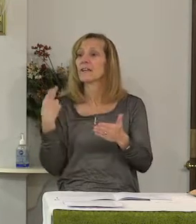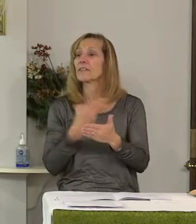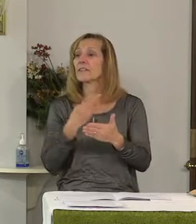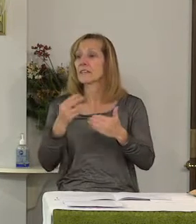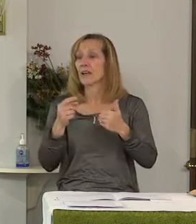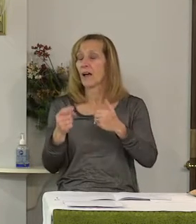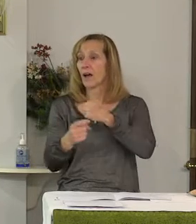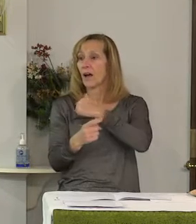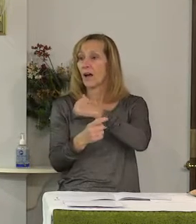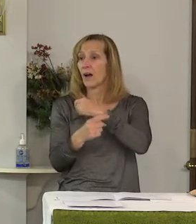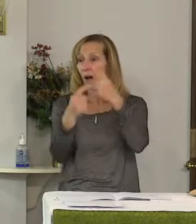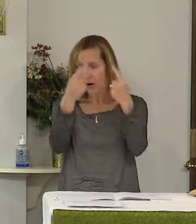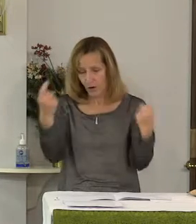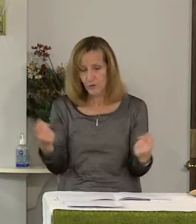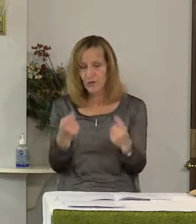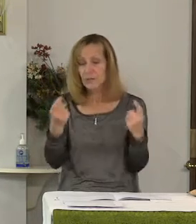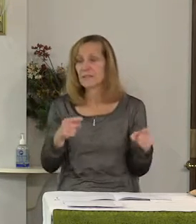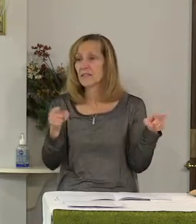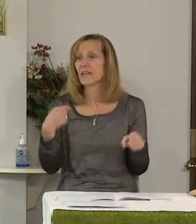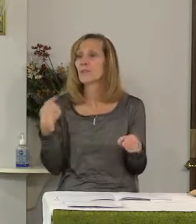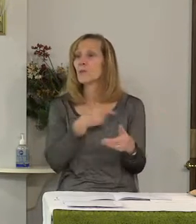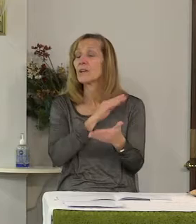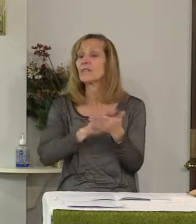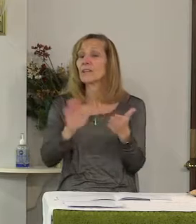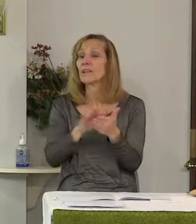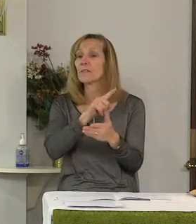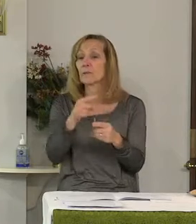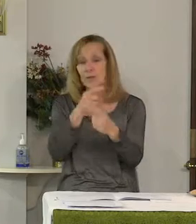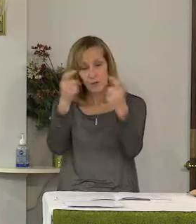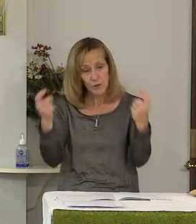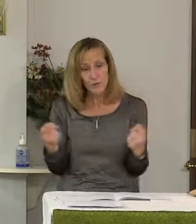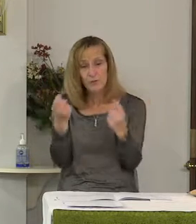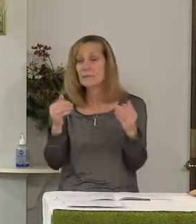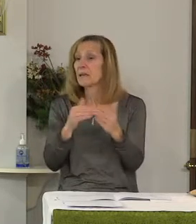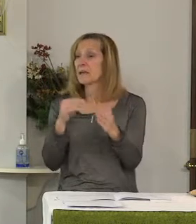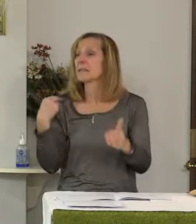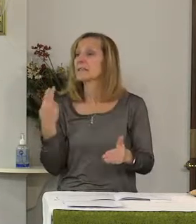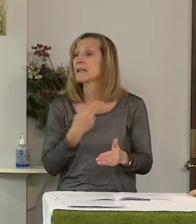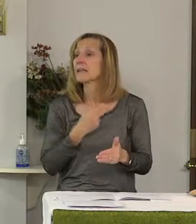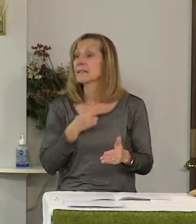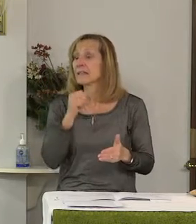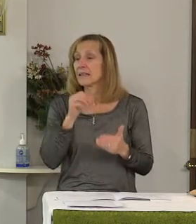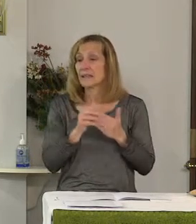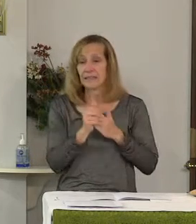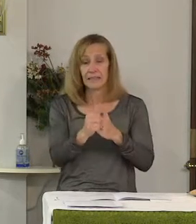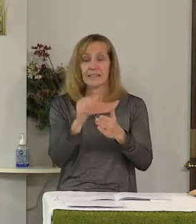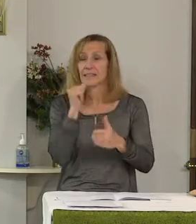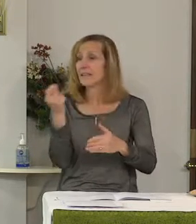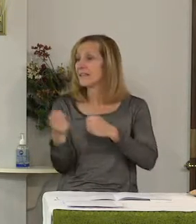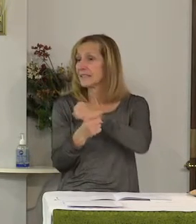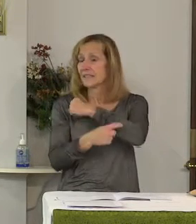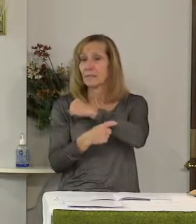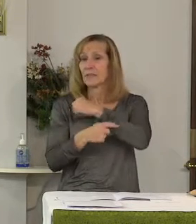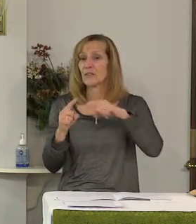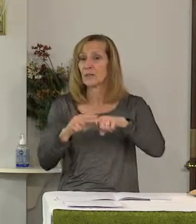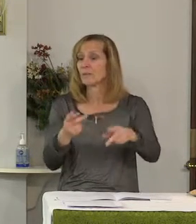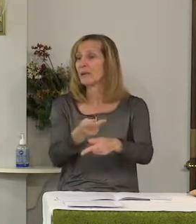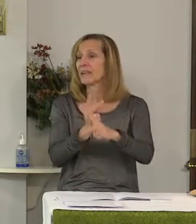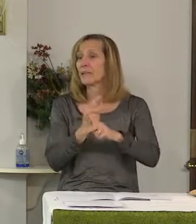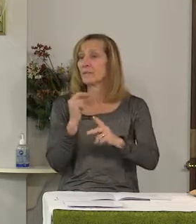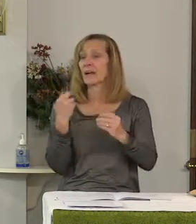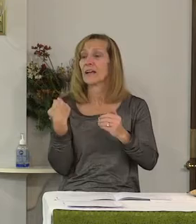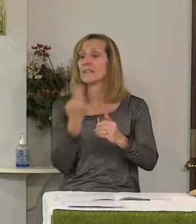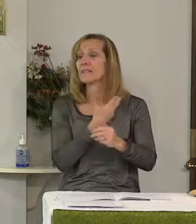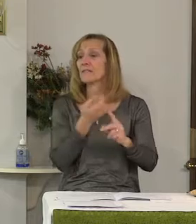forgive us our trespasses, as we forgive those who trespass against us. And lead us not into temptation,